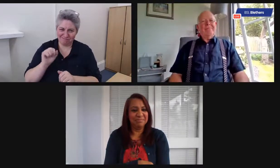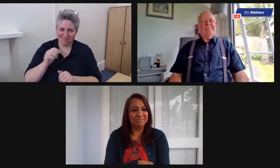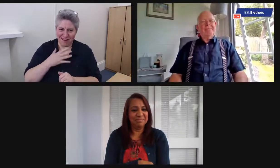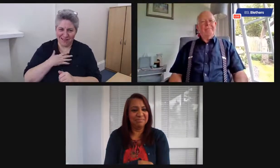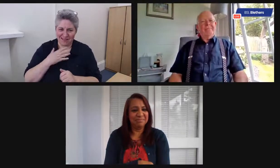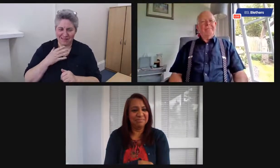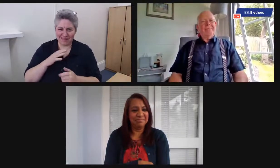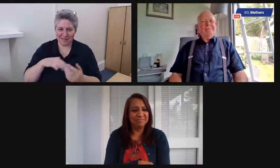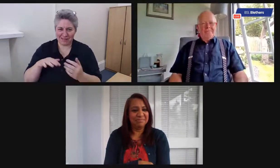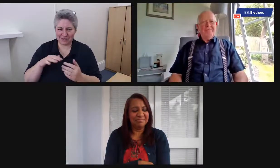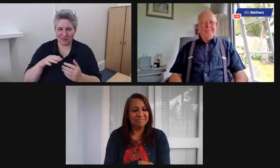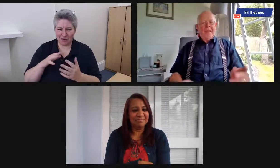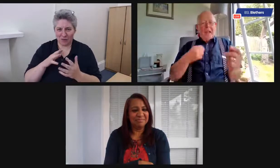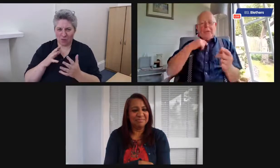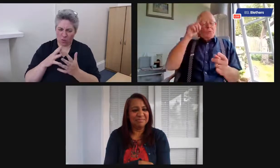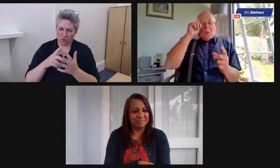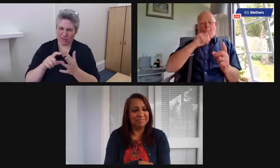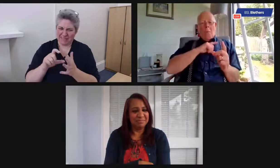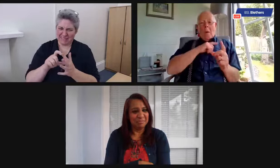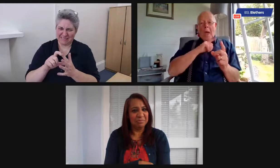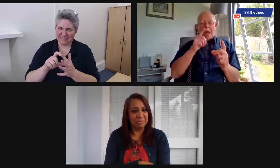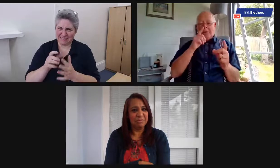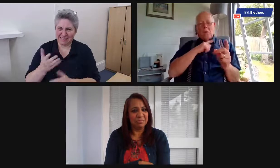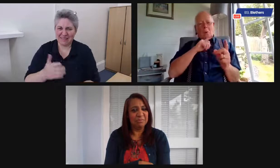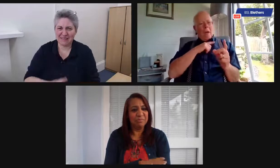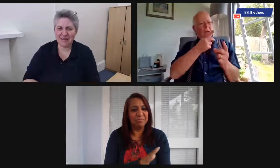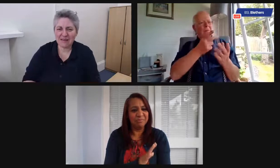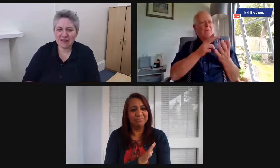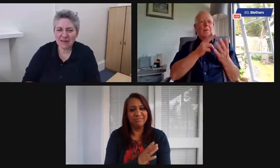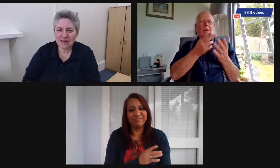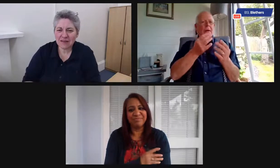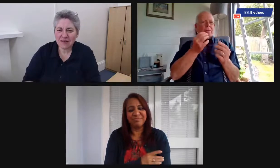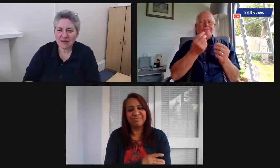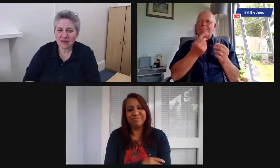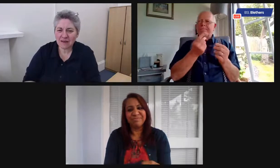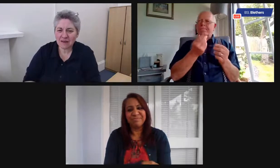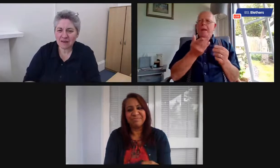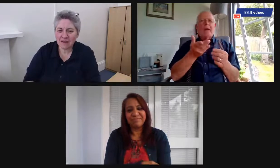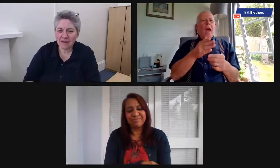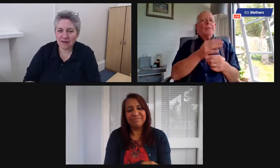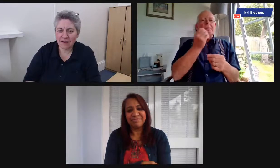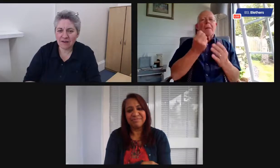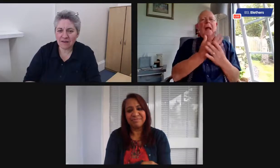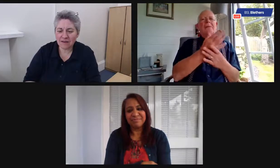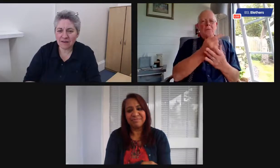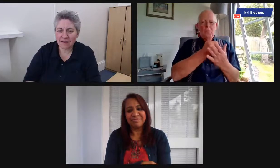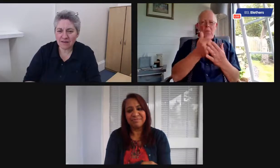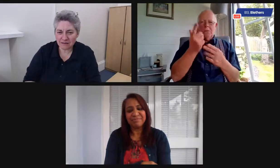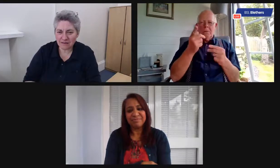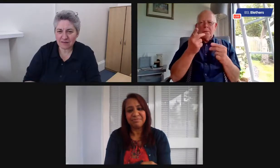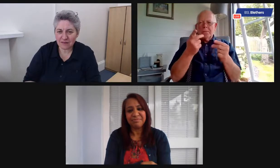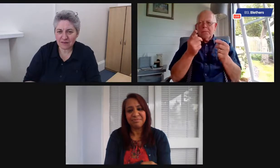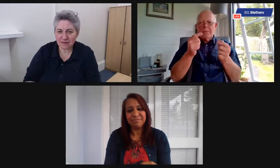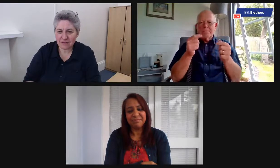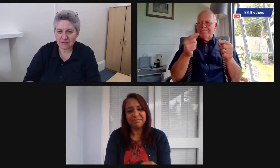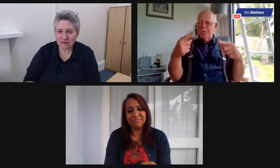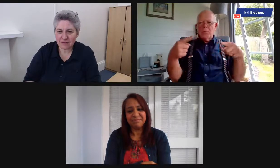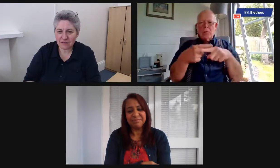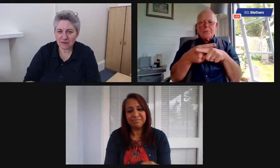Looks like Dave's supporting the natural. I don't want to call it a weed now. Yeah, I mean, I don't know why,